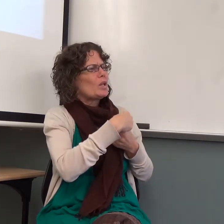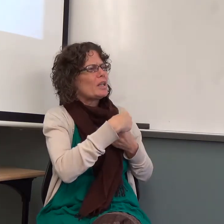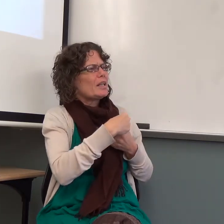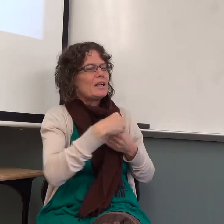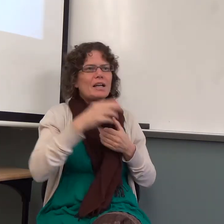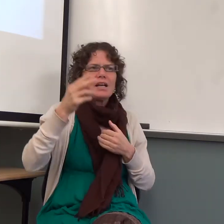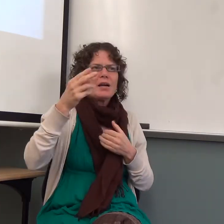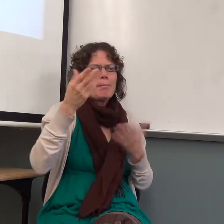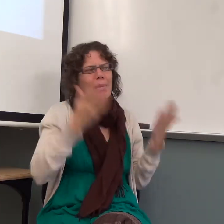and